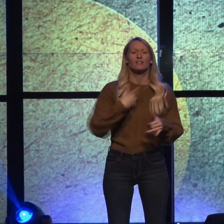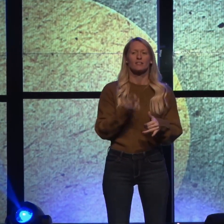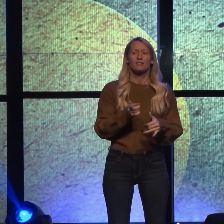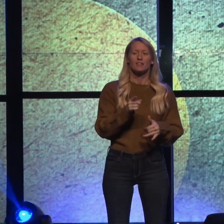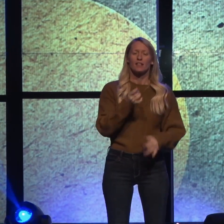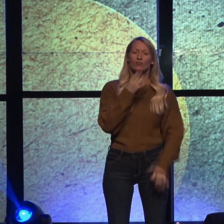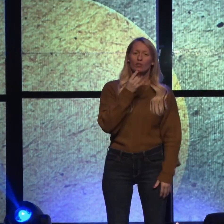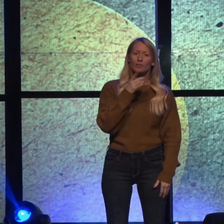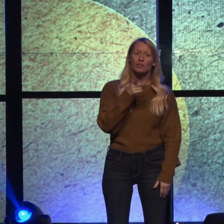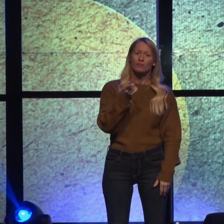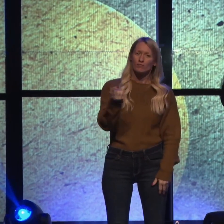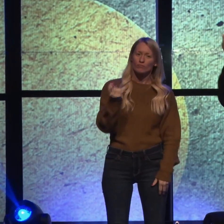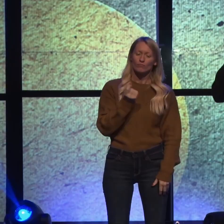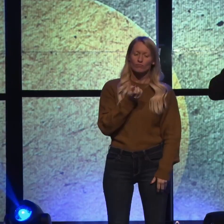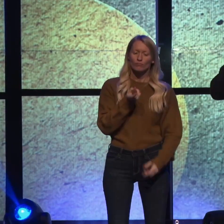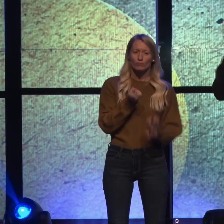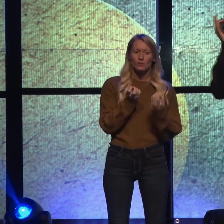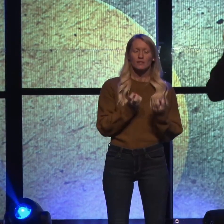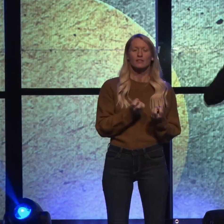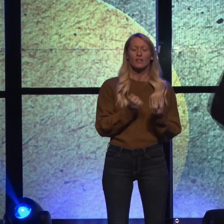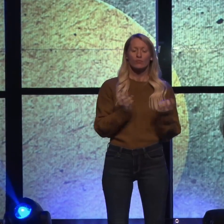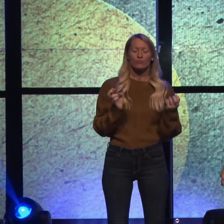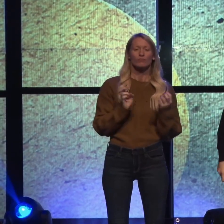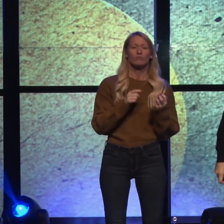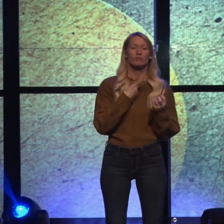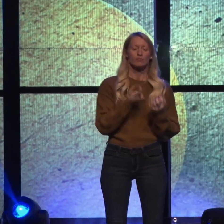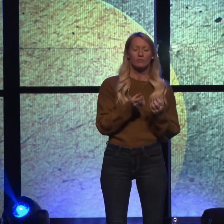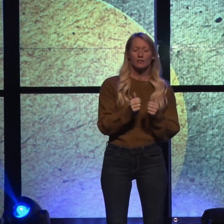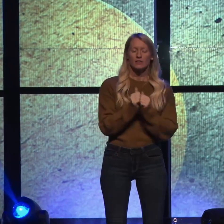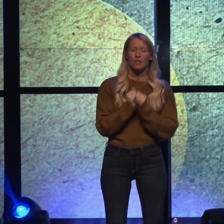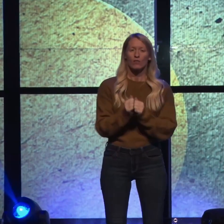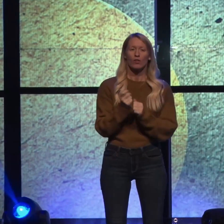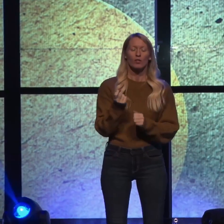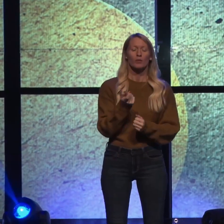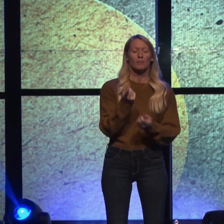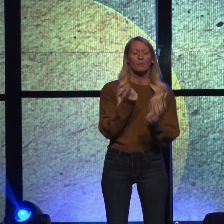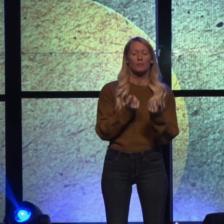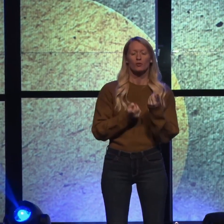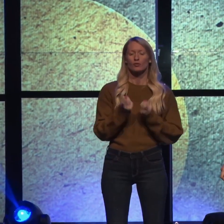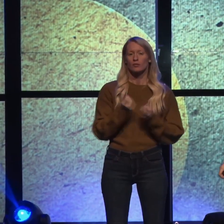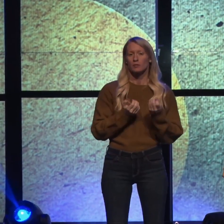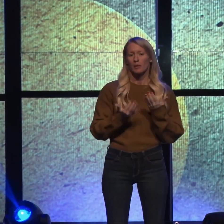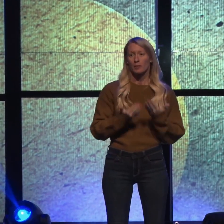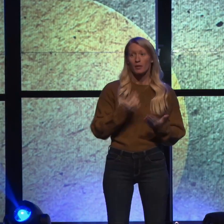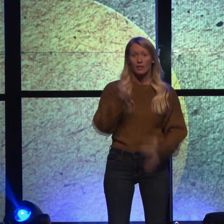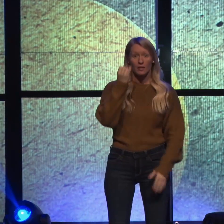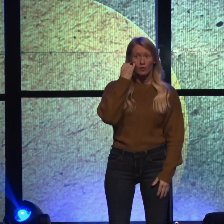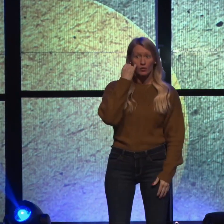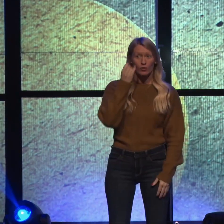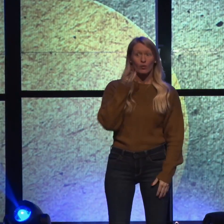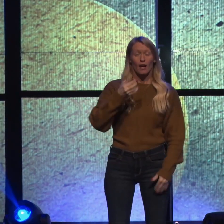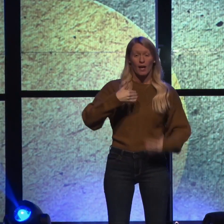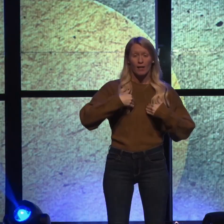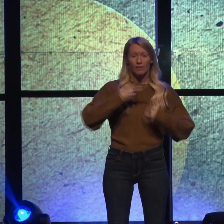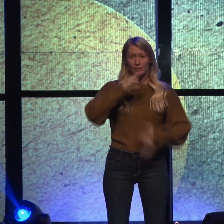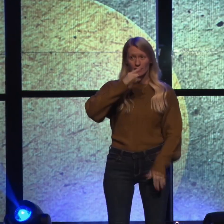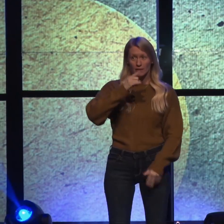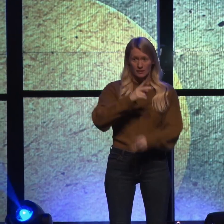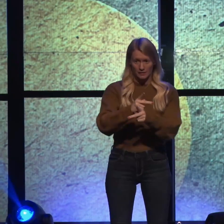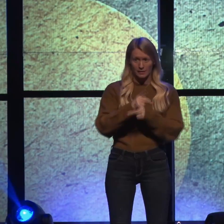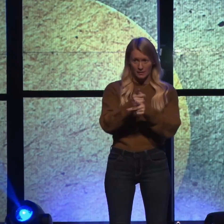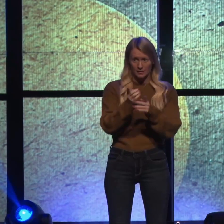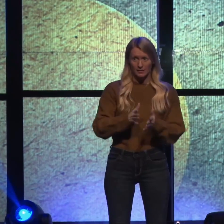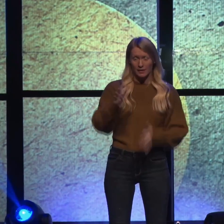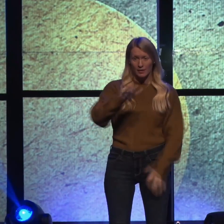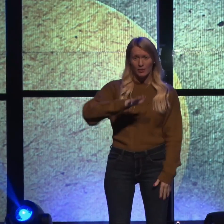back in. We're going to be together for a little bit because there might be some questions, so do that. If you have kids in the Adventure Center, please go get them,